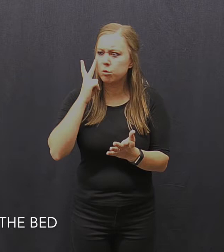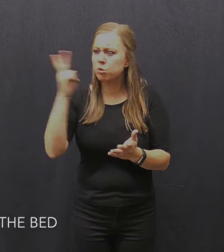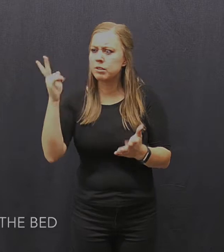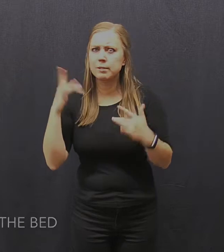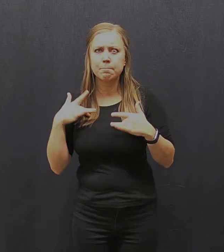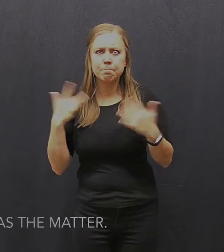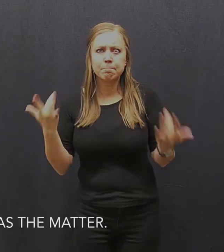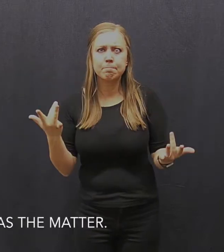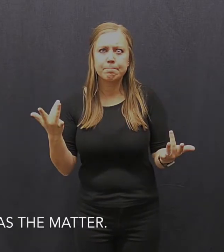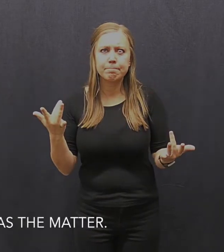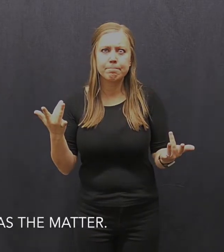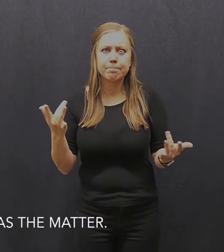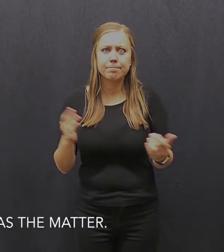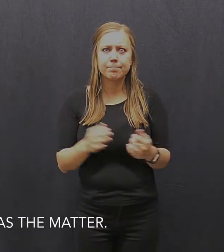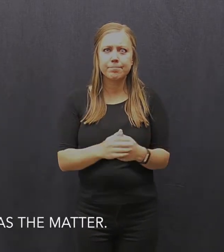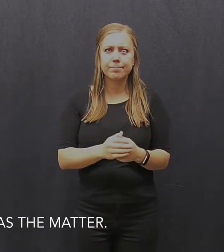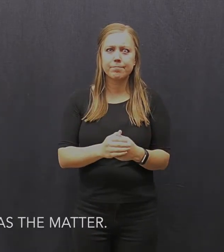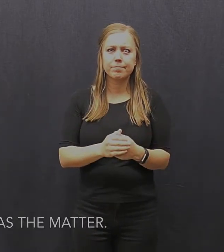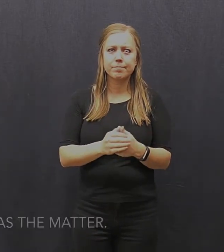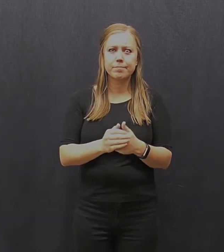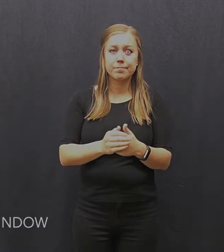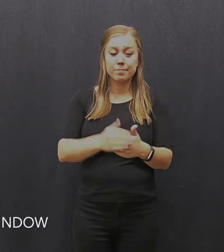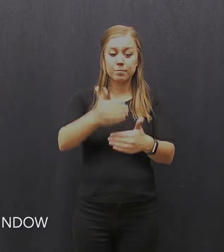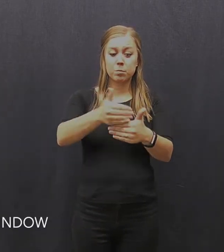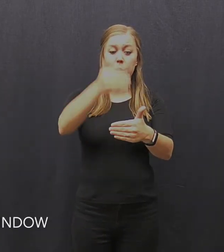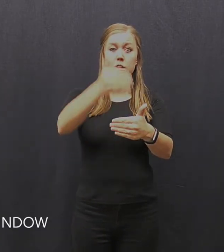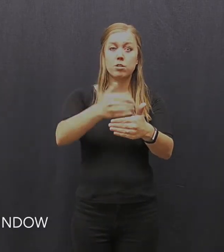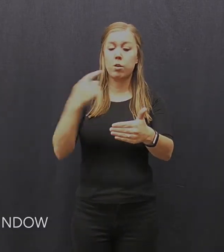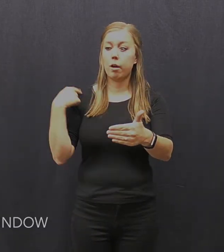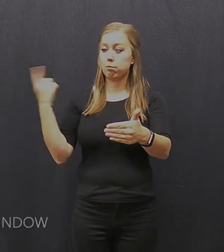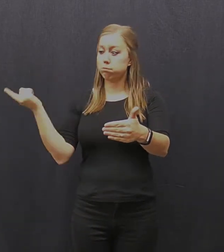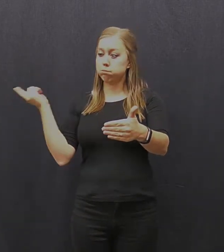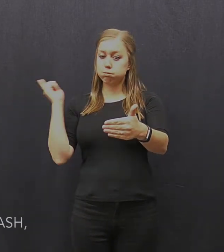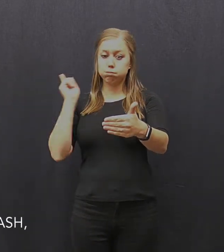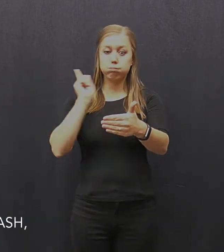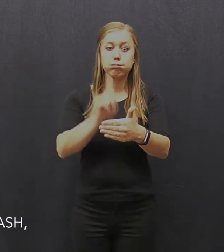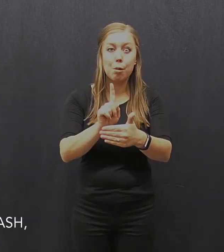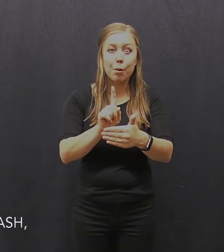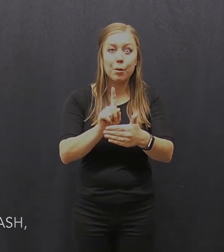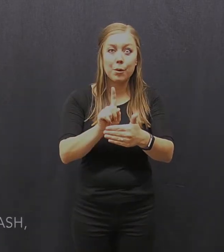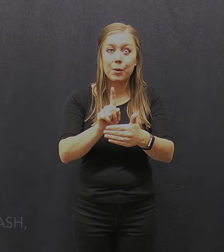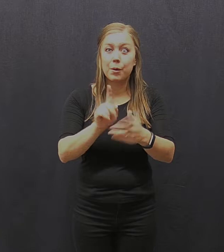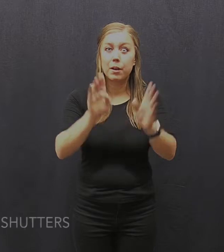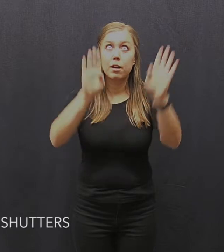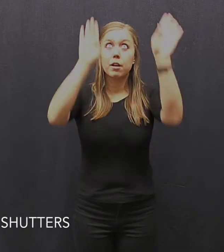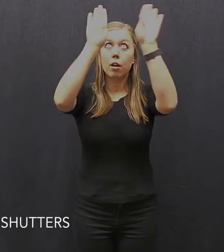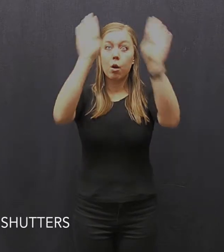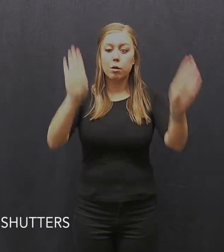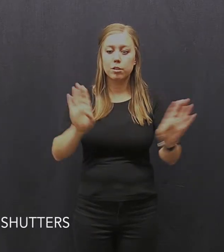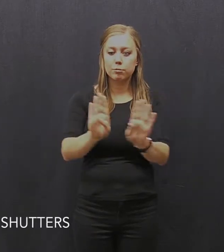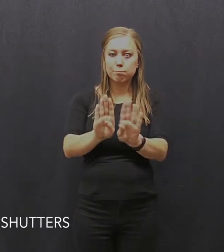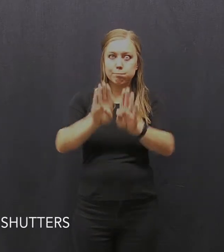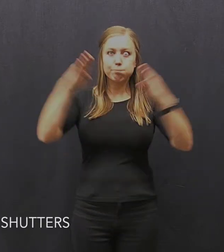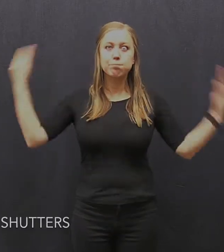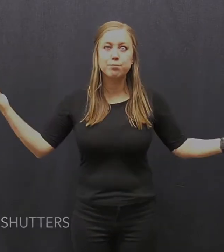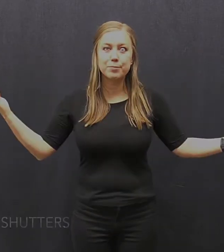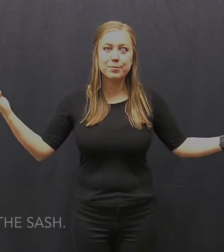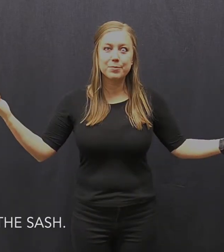bed to see what was the matter. Away to the window I flew like a flash, tore open the shutters, and threw up the